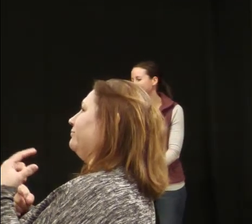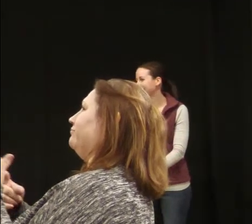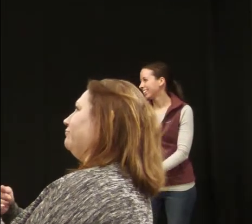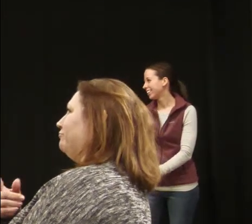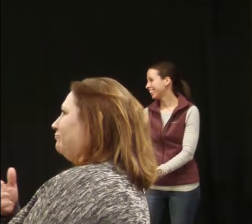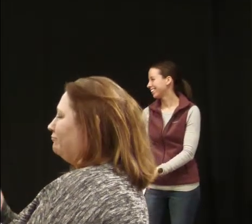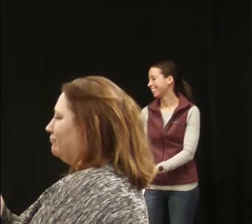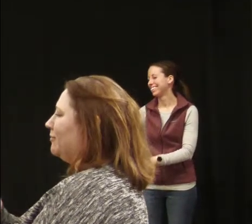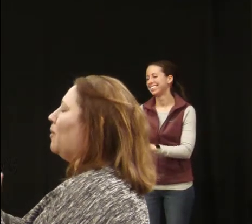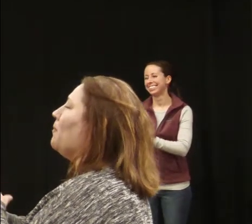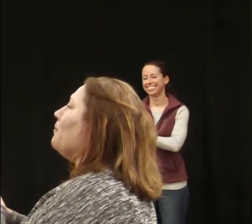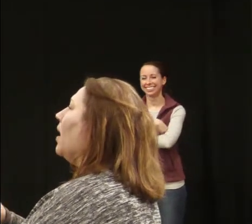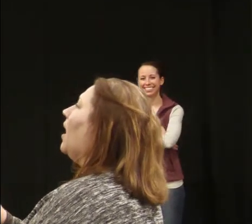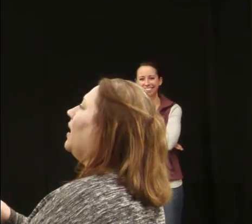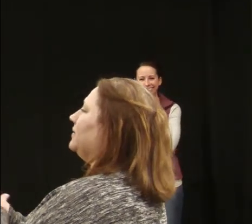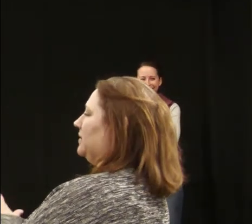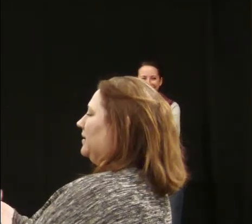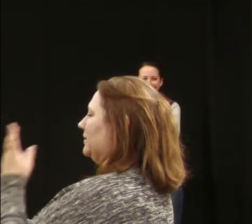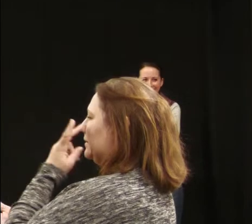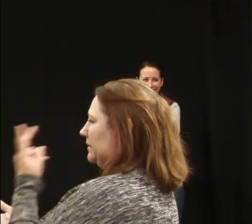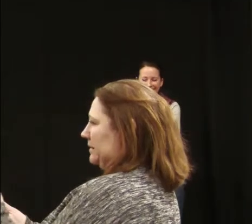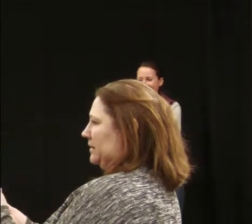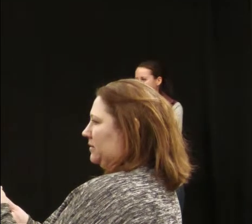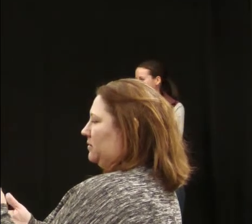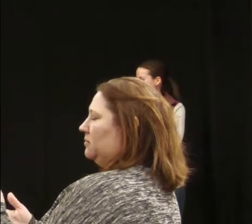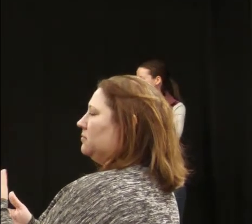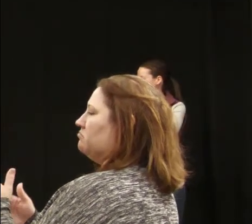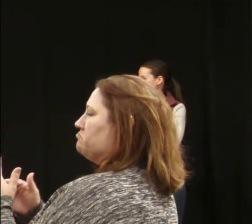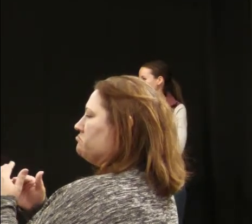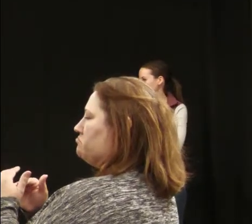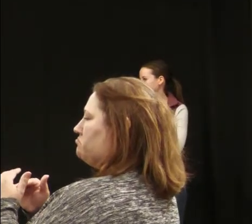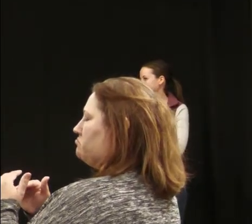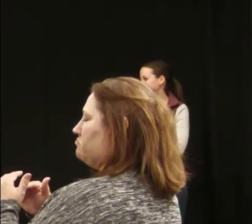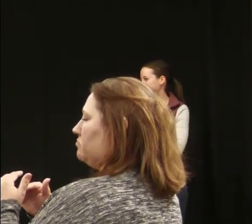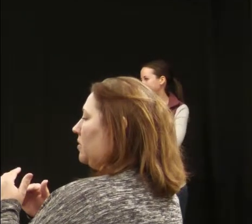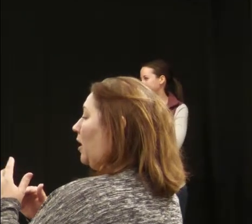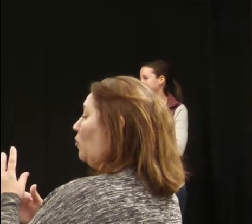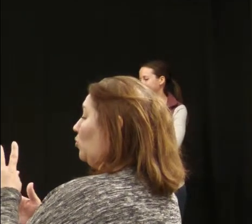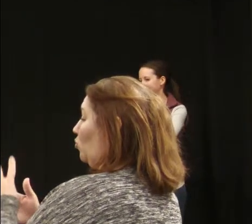But then, then I looked for the actual stuff.